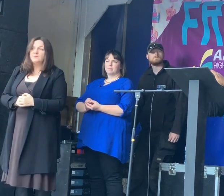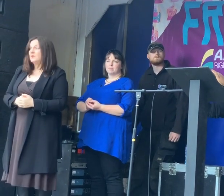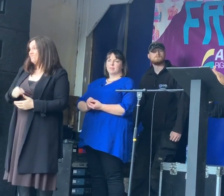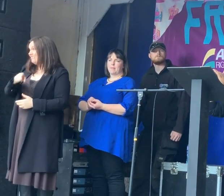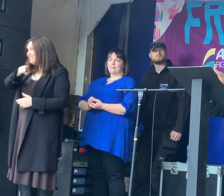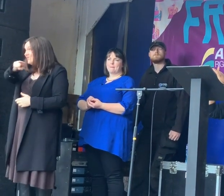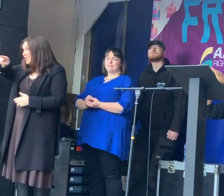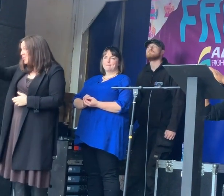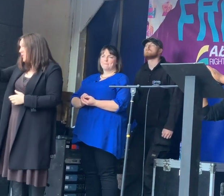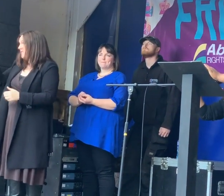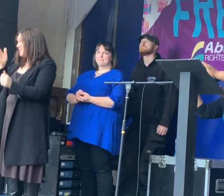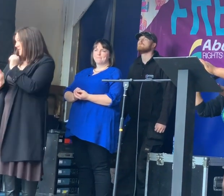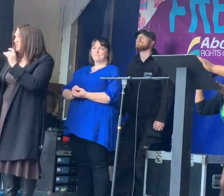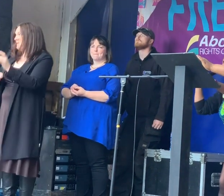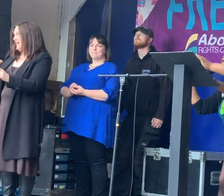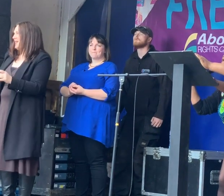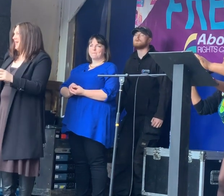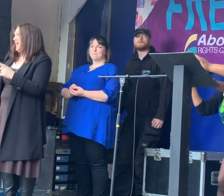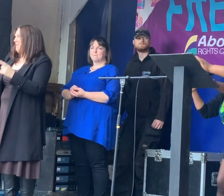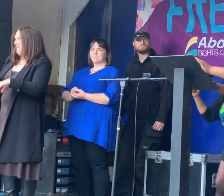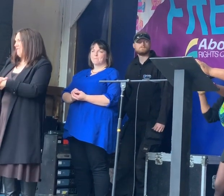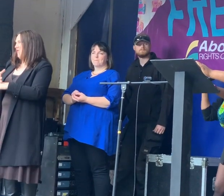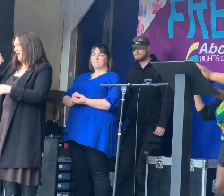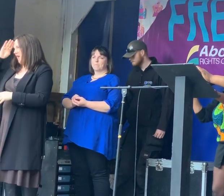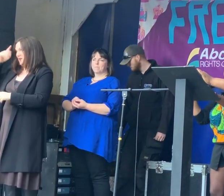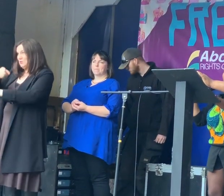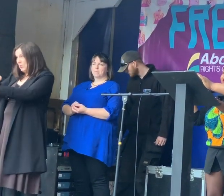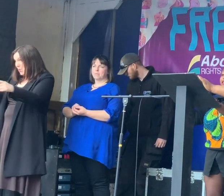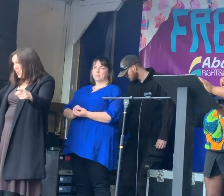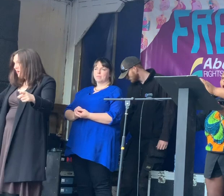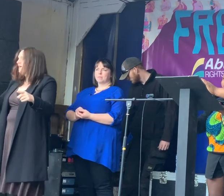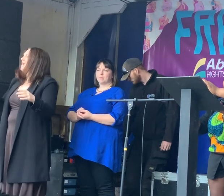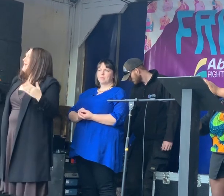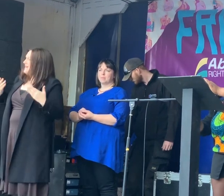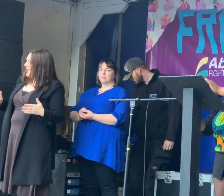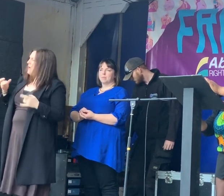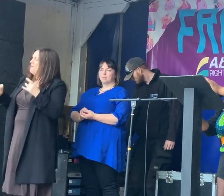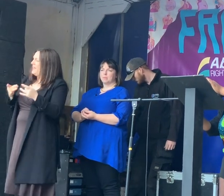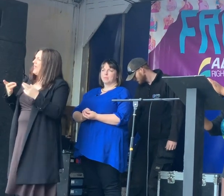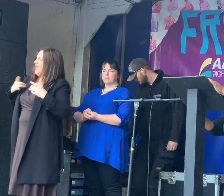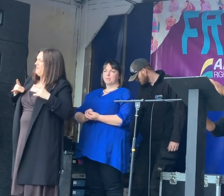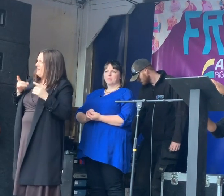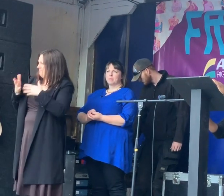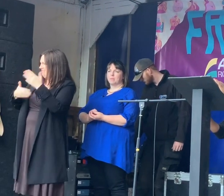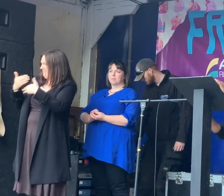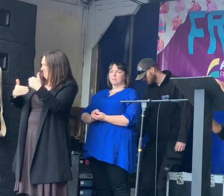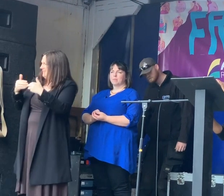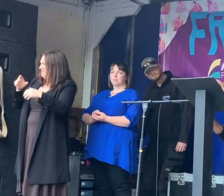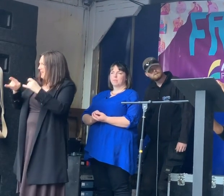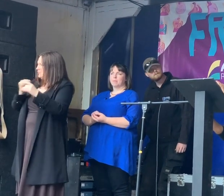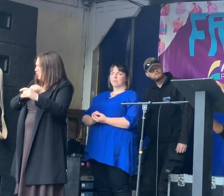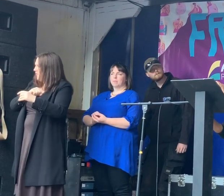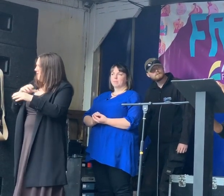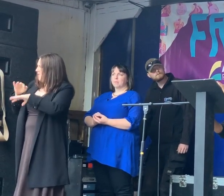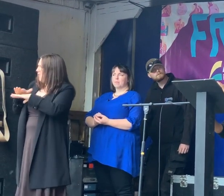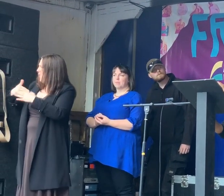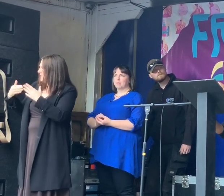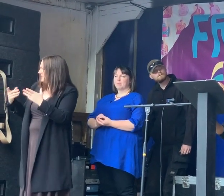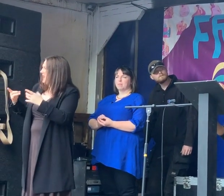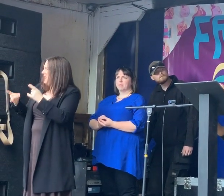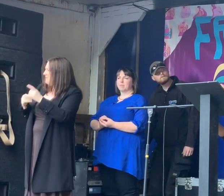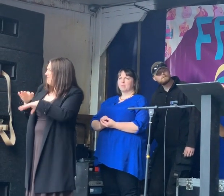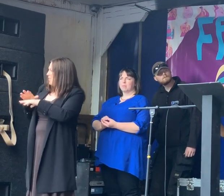You have made this happen for Ireland. Now, make it happen for the women in direct provision centers who